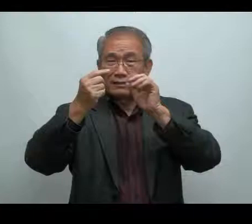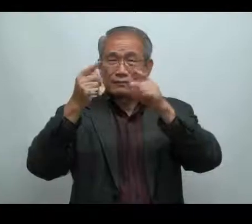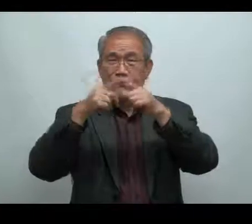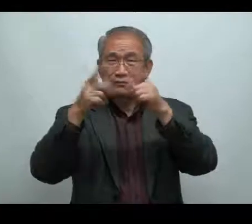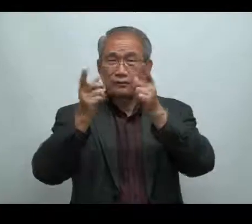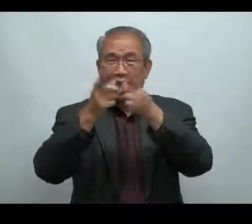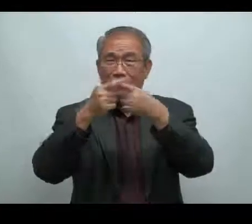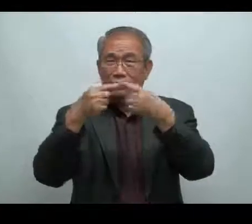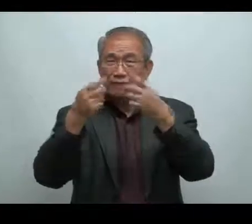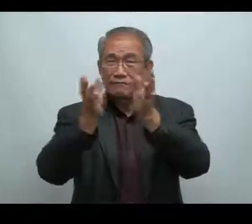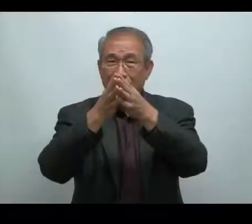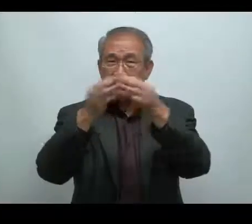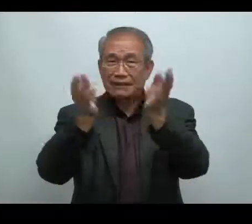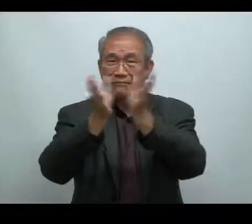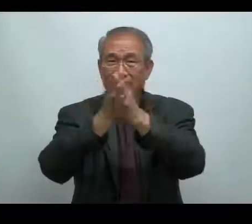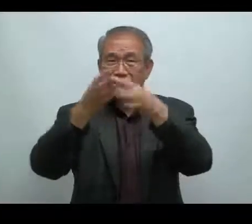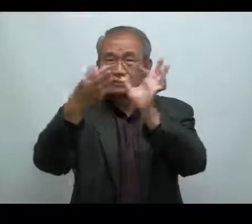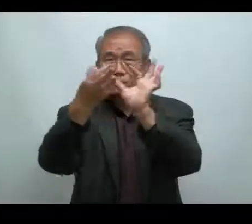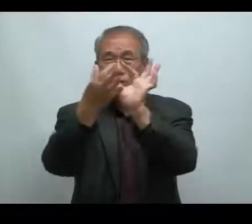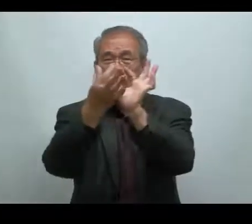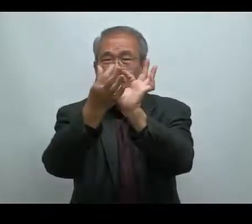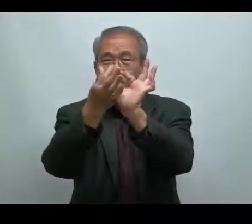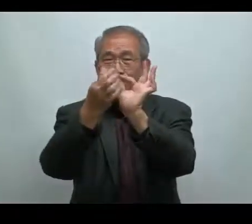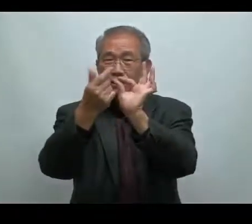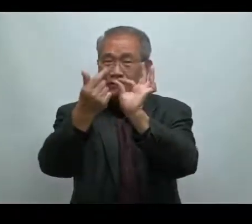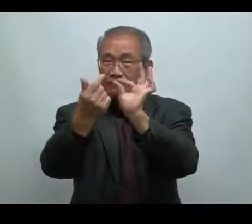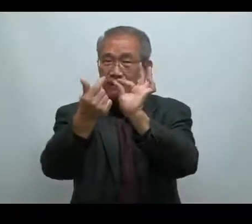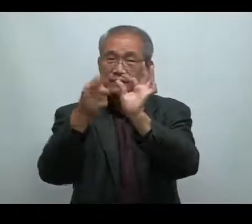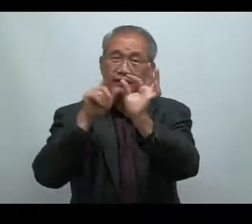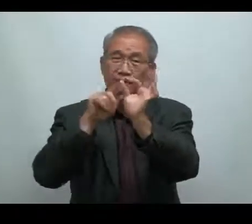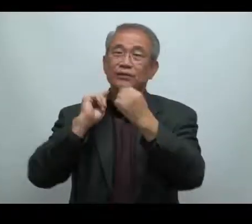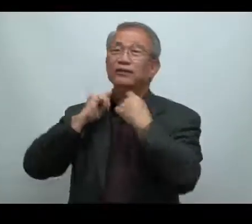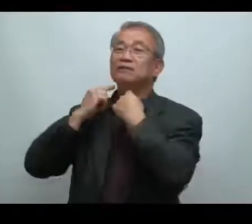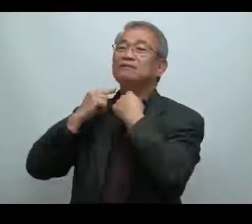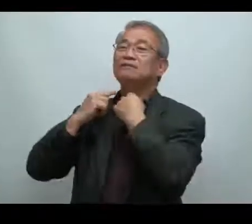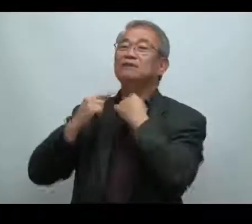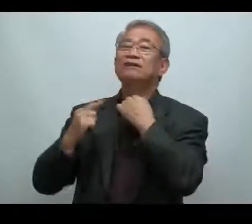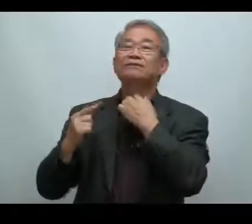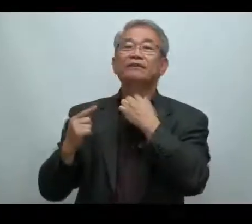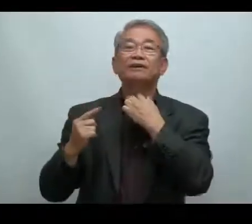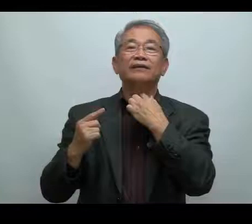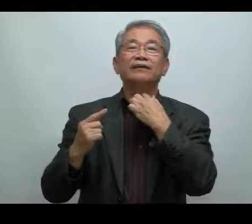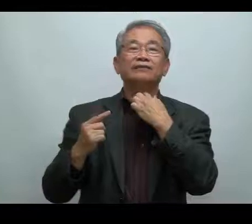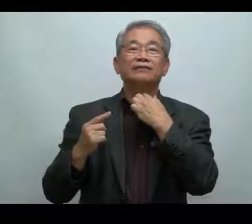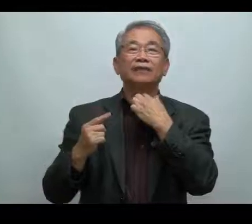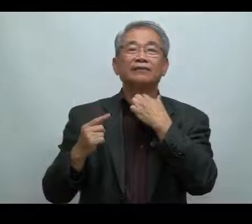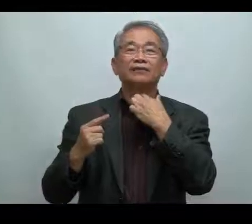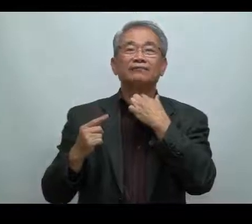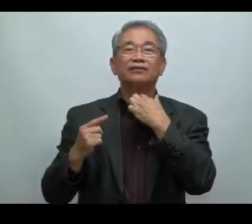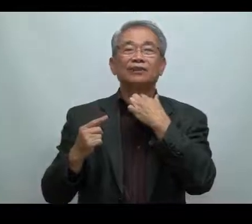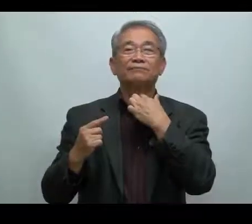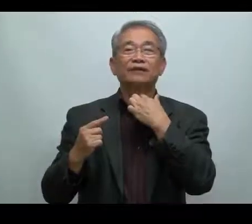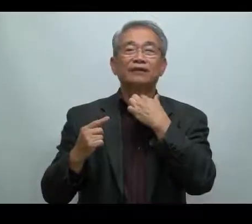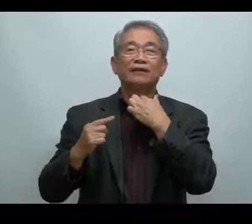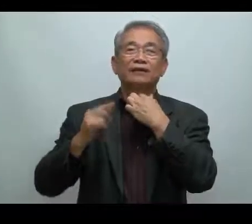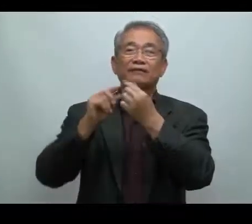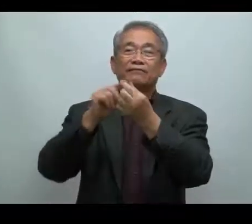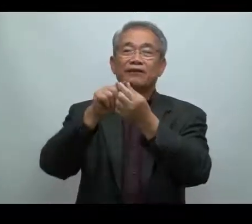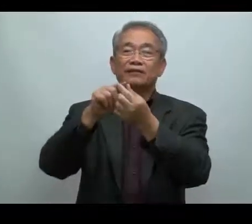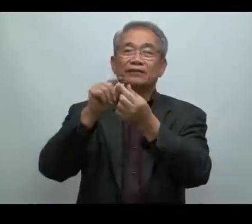then the vocal folds cannot vibrate that fast. It will close the front and the rear. The front right here, you can touch it like a V-shaped thing. The front and the rear